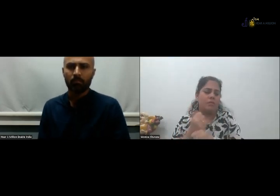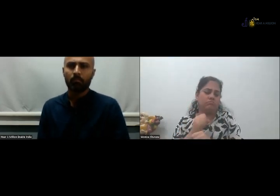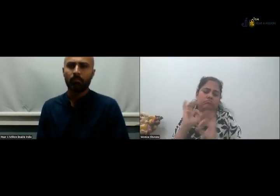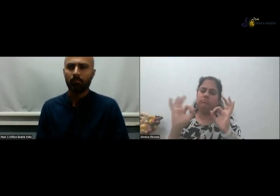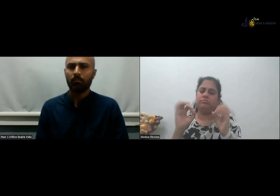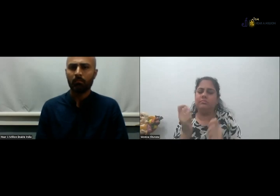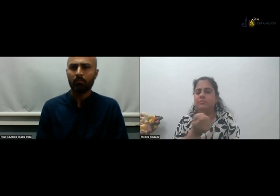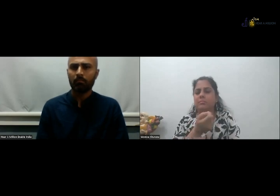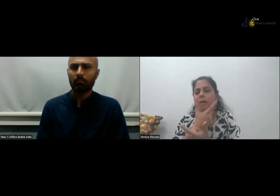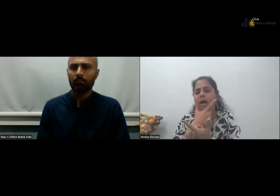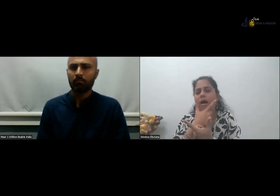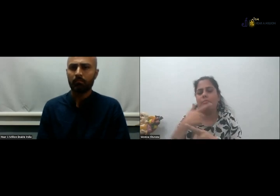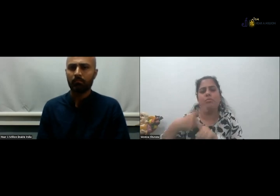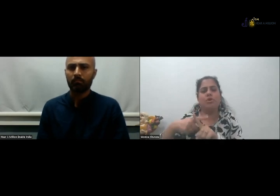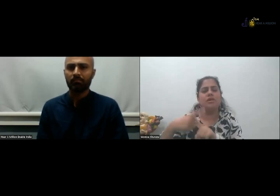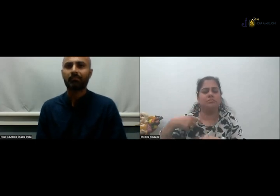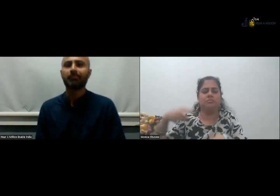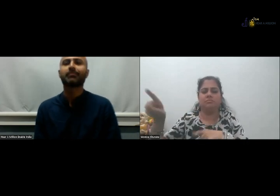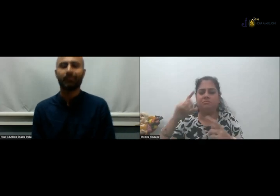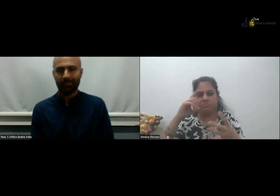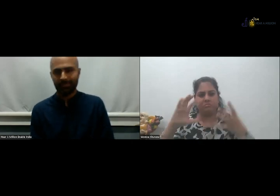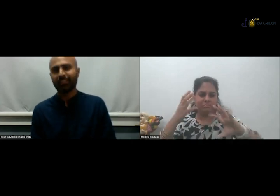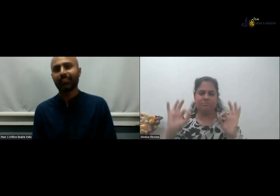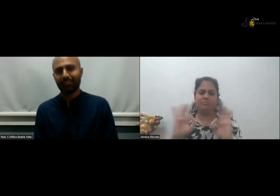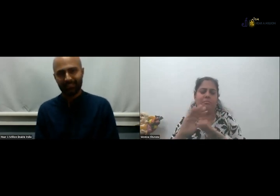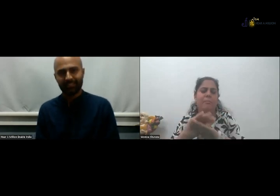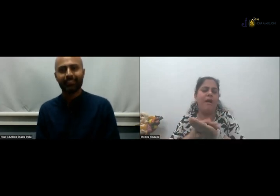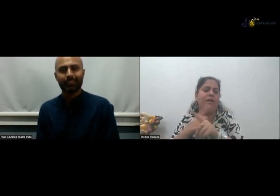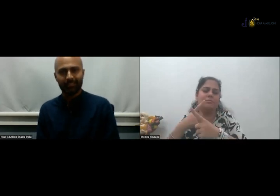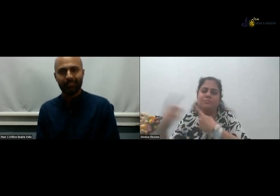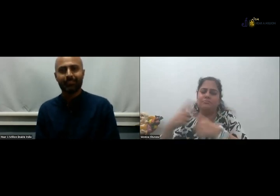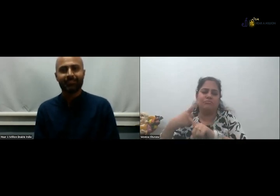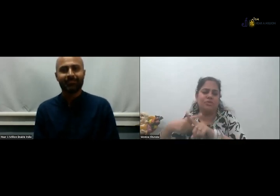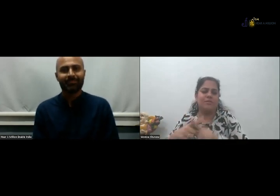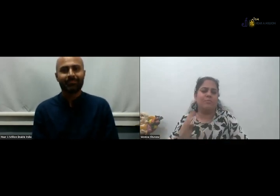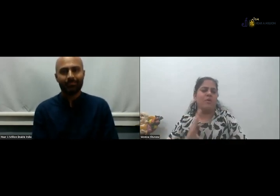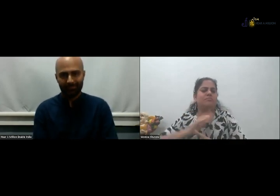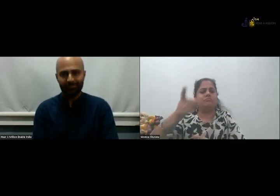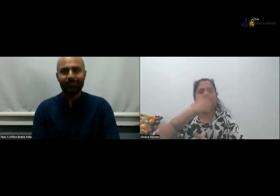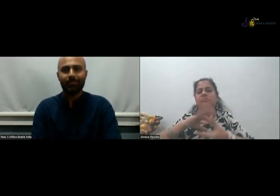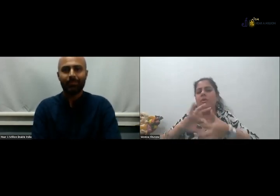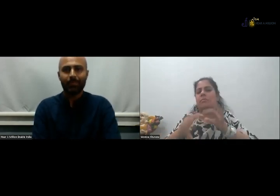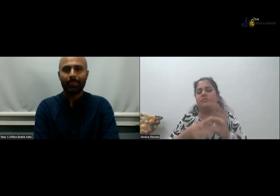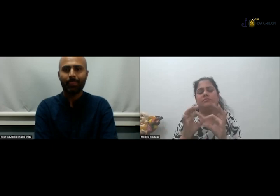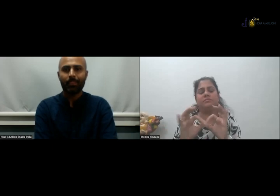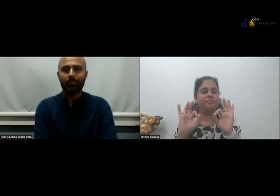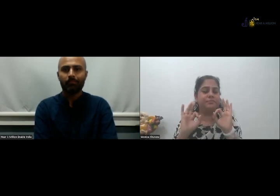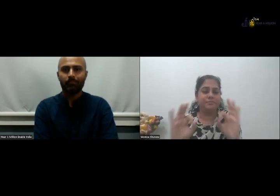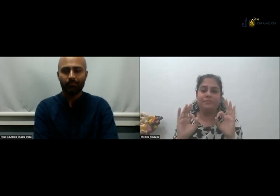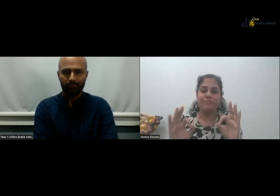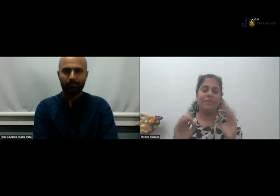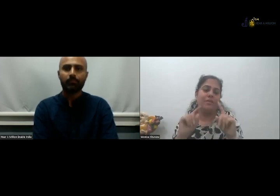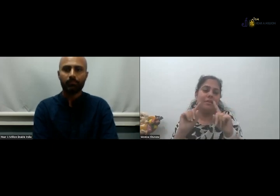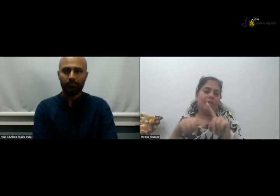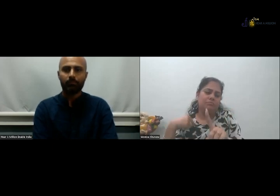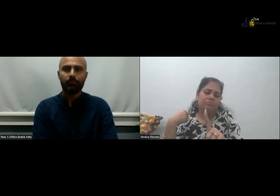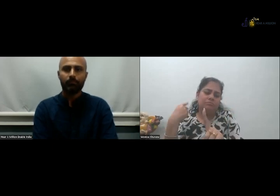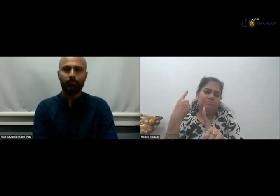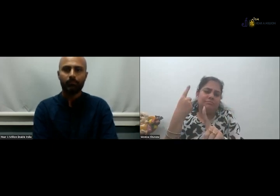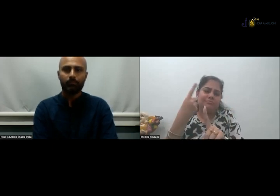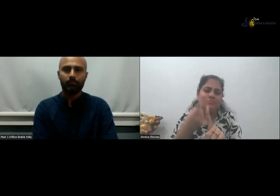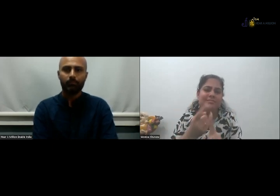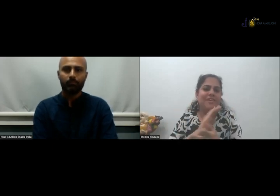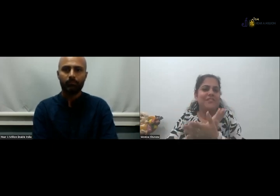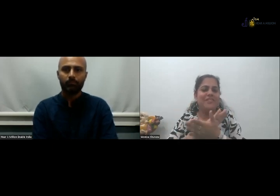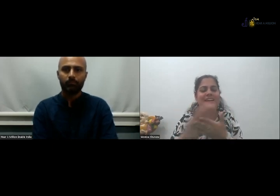I was a vice president. And she had worked a lot, and she always had those positive vibes, and she was kept smiling all